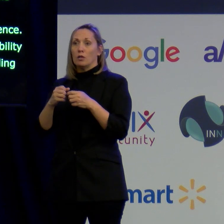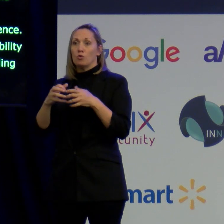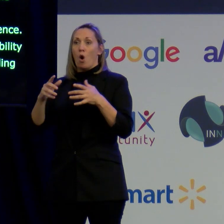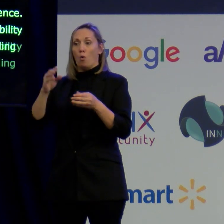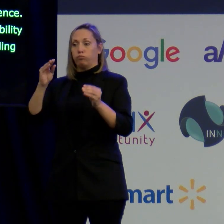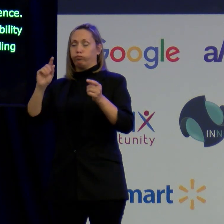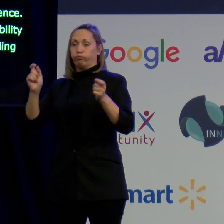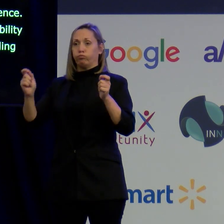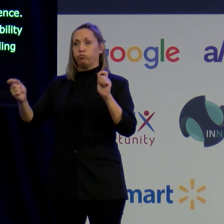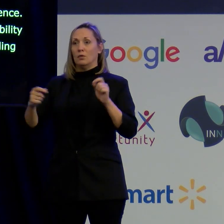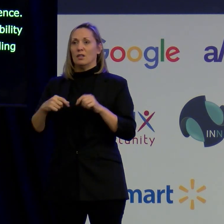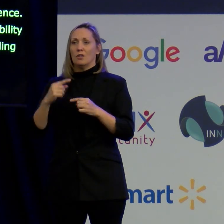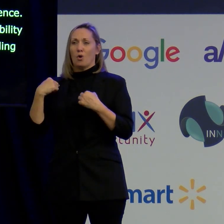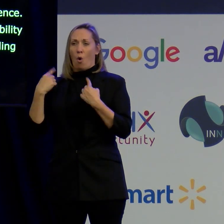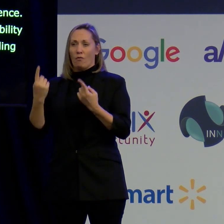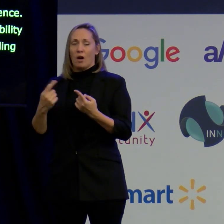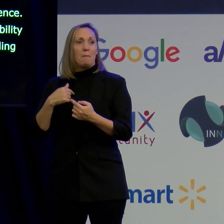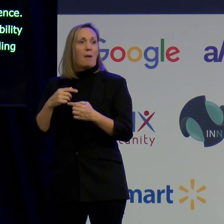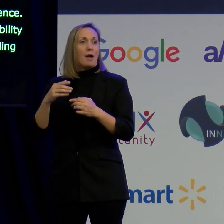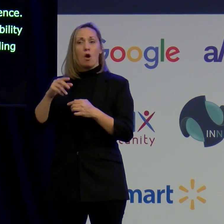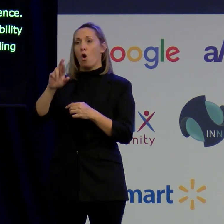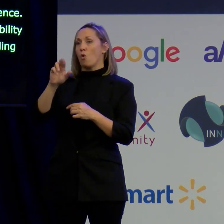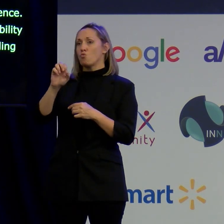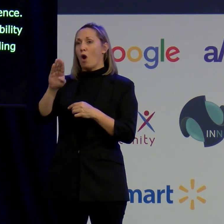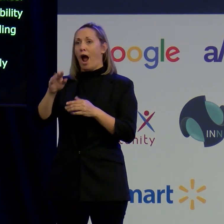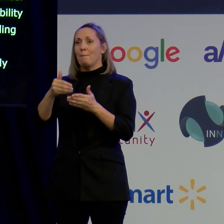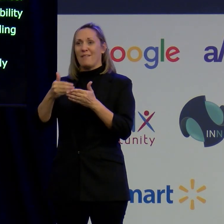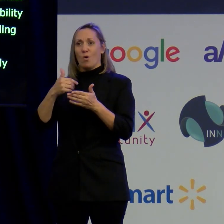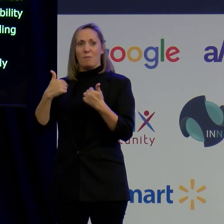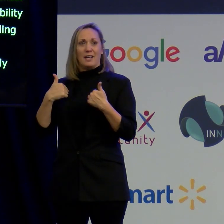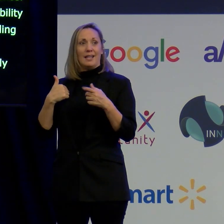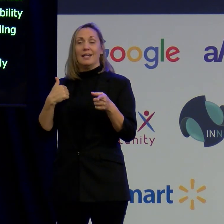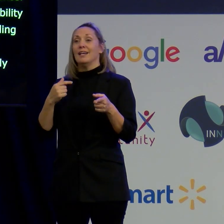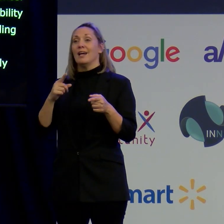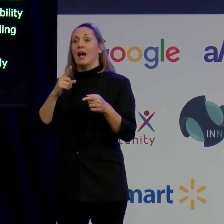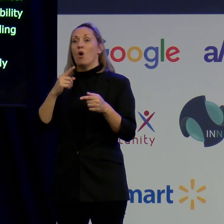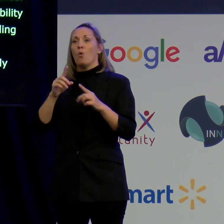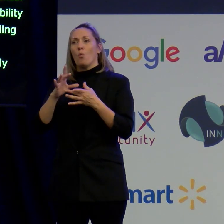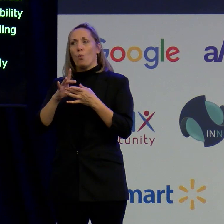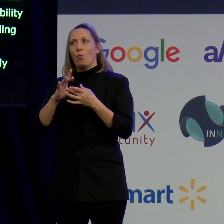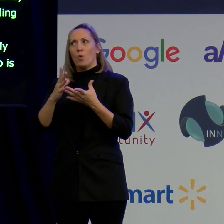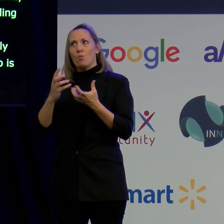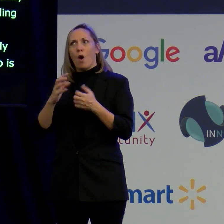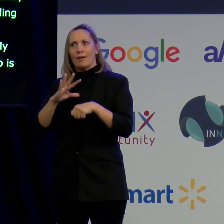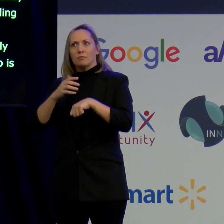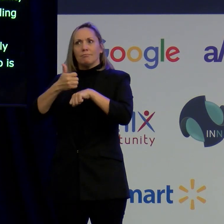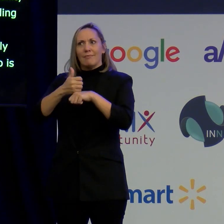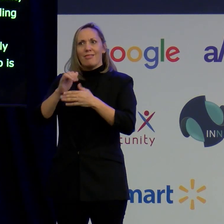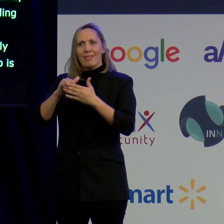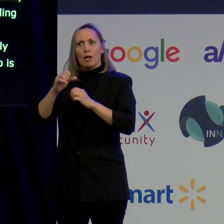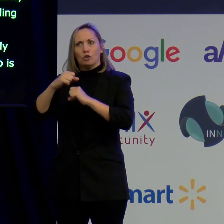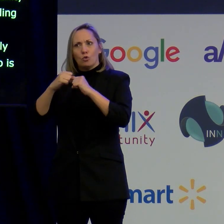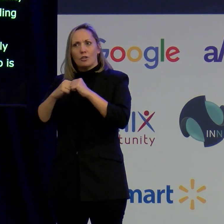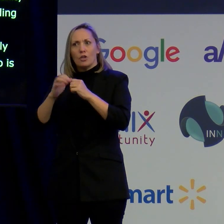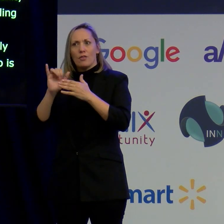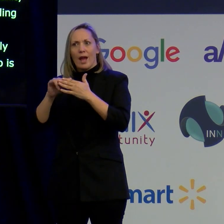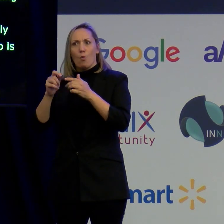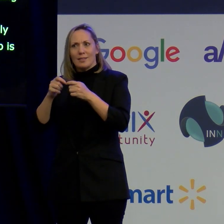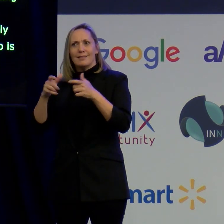8 years, and my predecessor, Rob, who I'm sure is in the room before me, we set about really building that structure that would